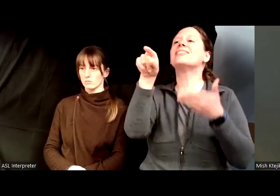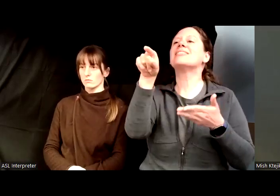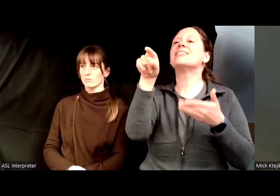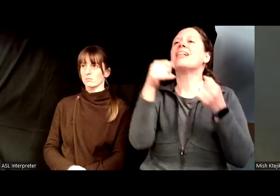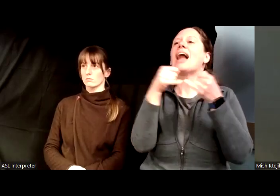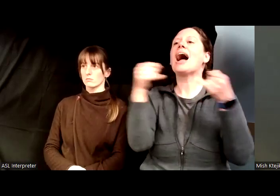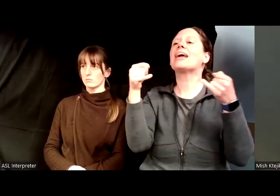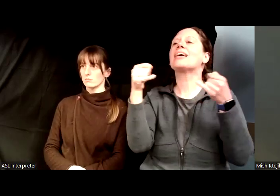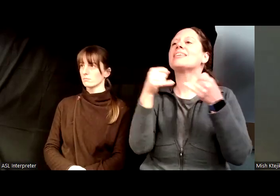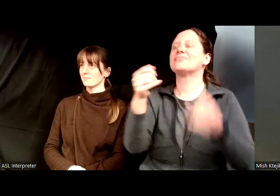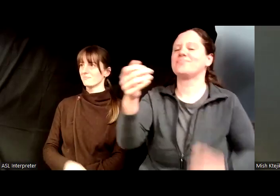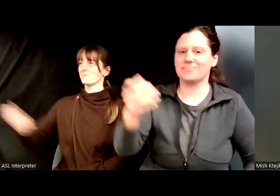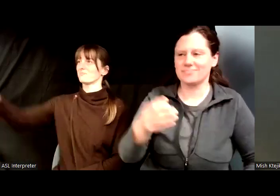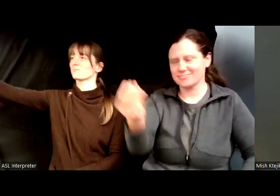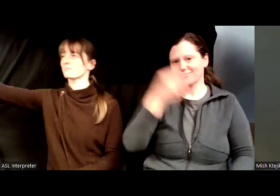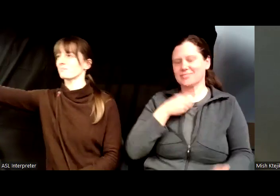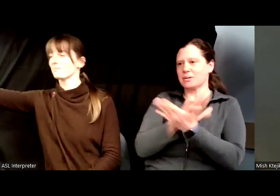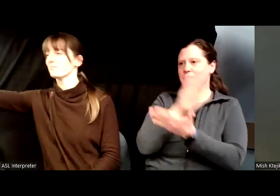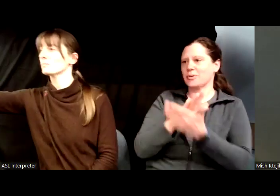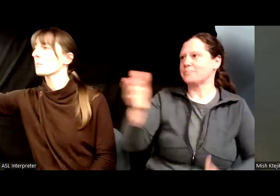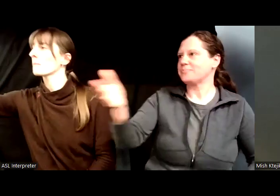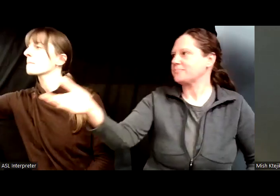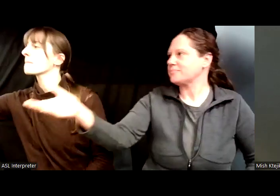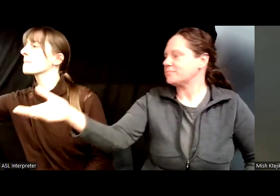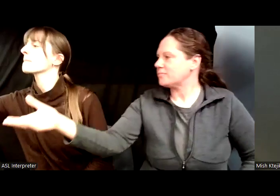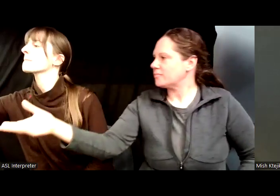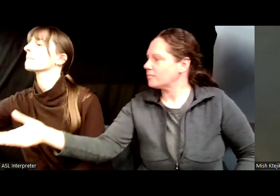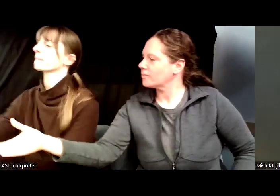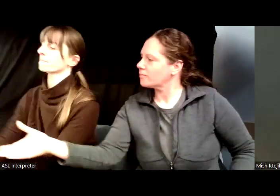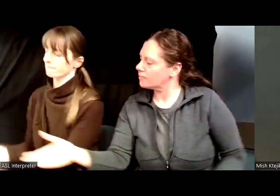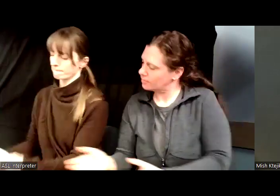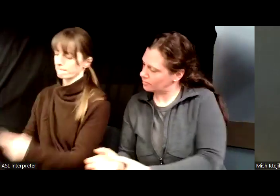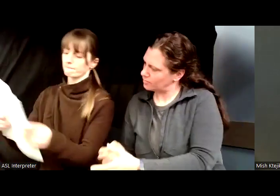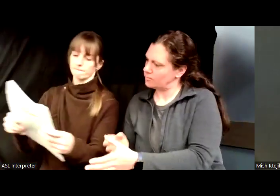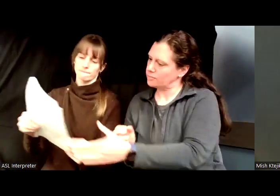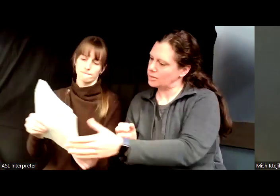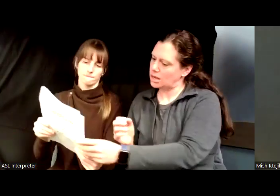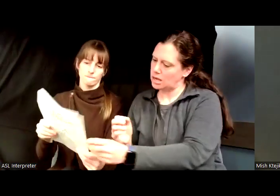sorry, find that line. I'm just gonna grab my paper.